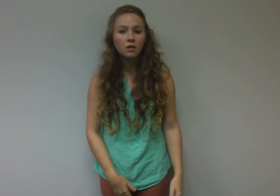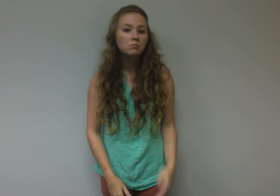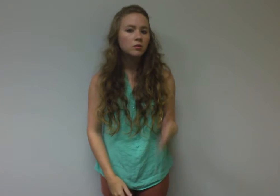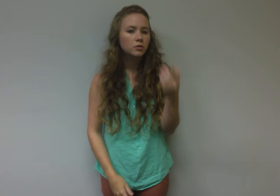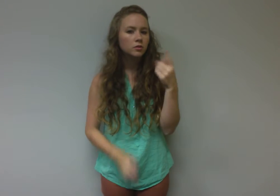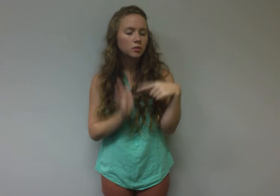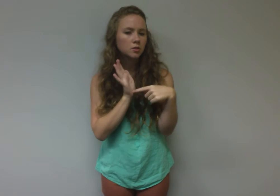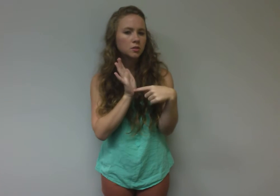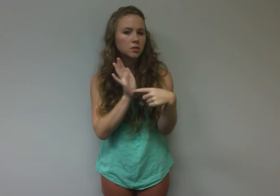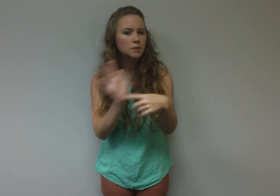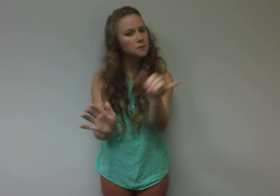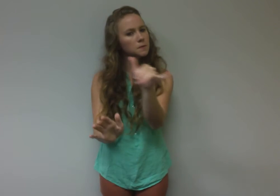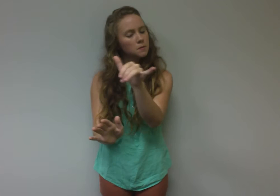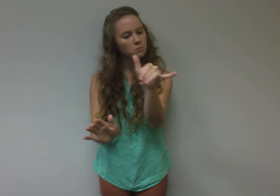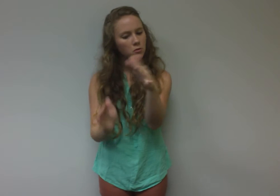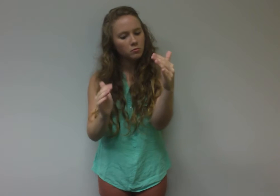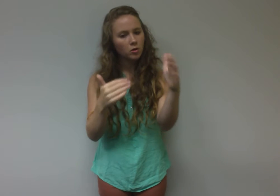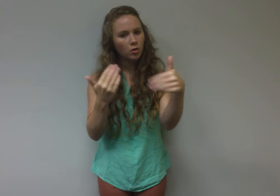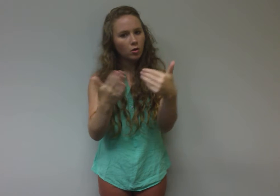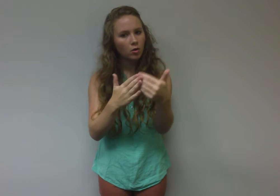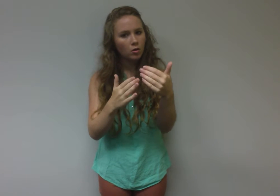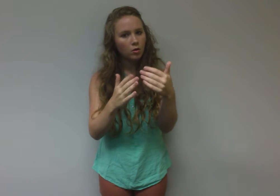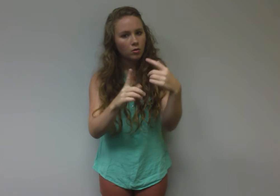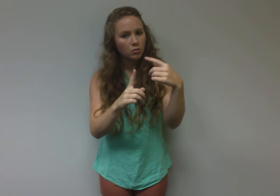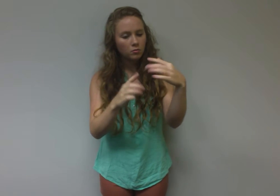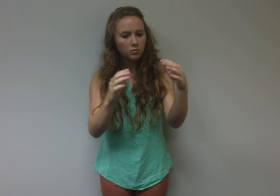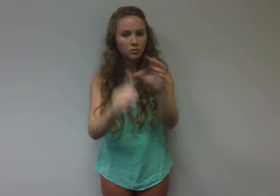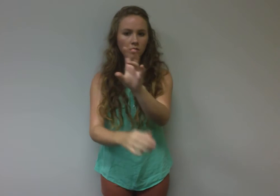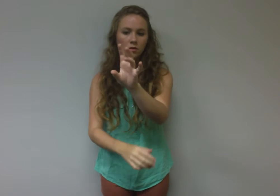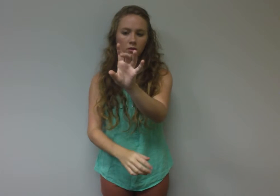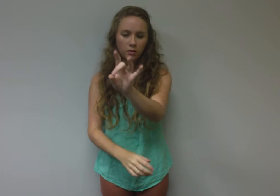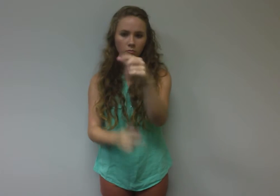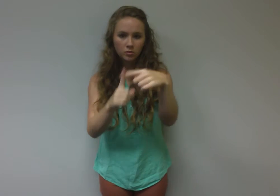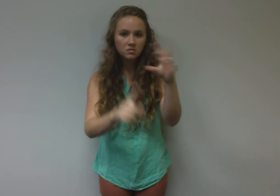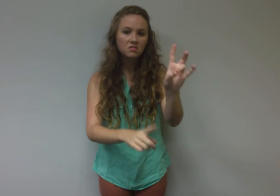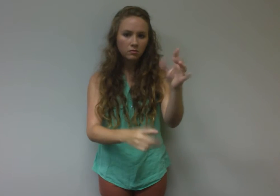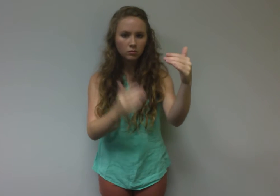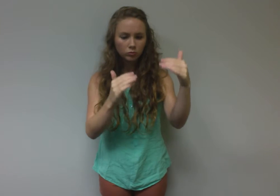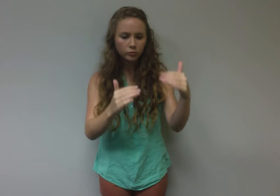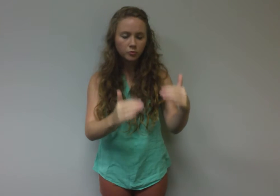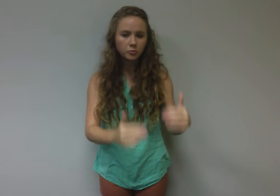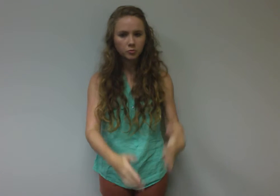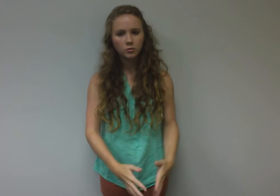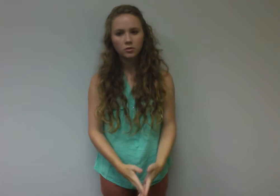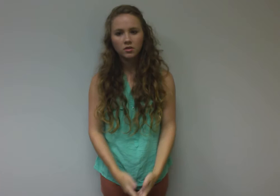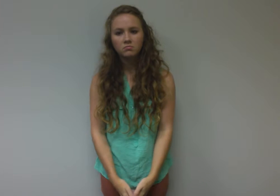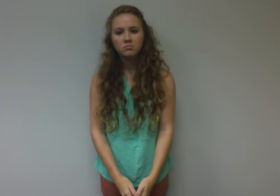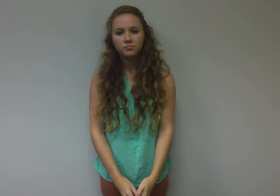if you still don't believe me, is to say, okay, if I have 28, if I add 1, I get 29. If I add 2, I get